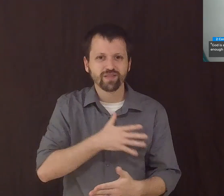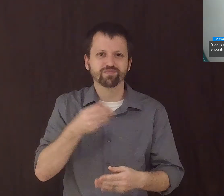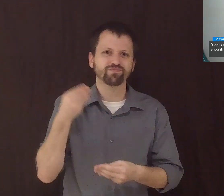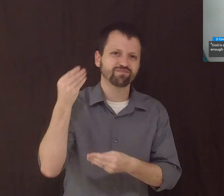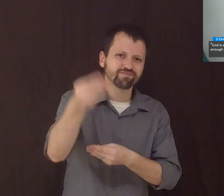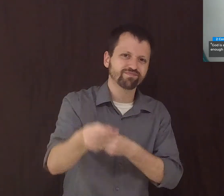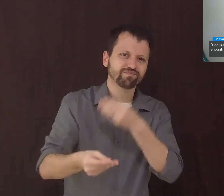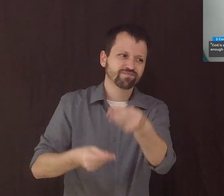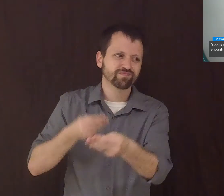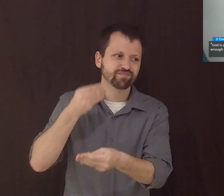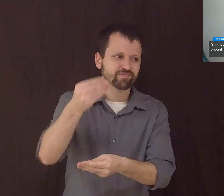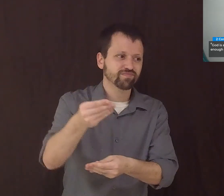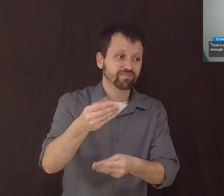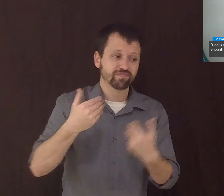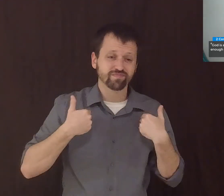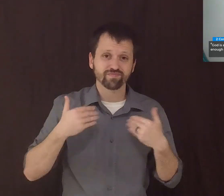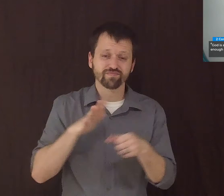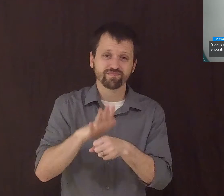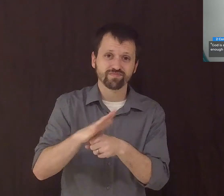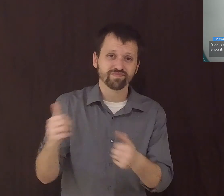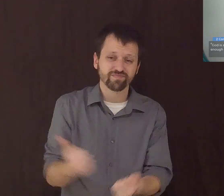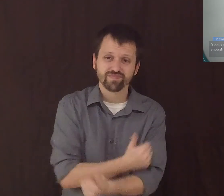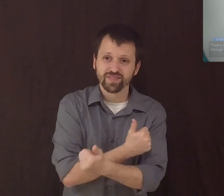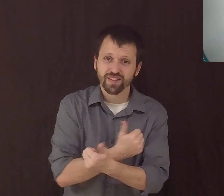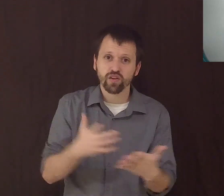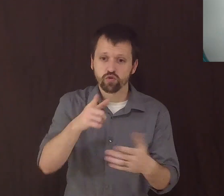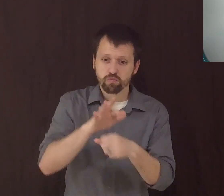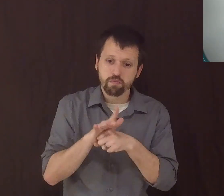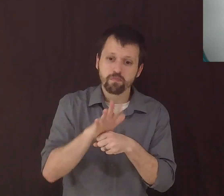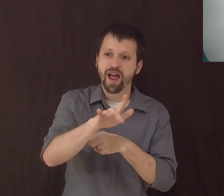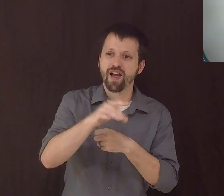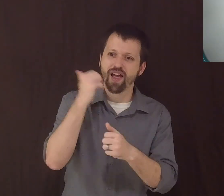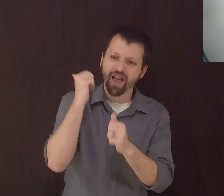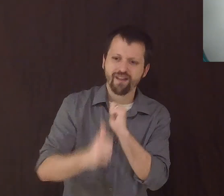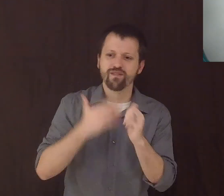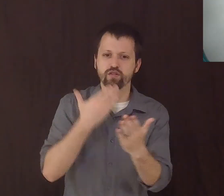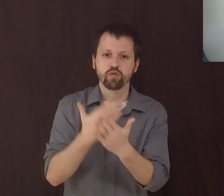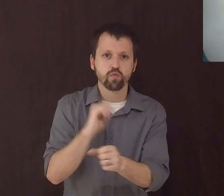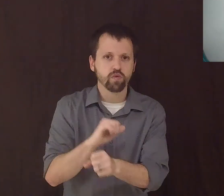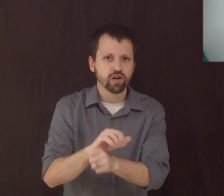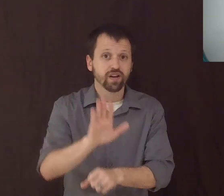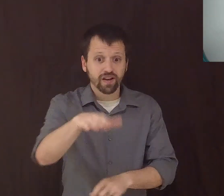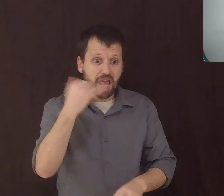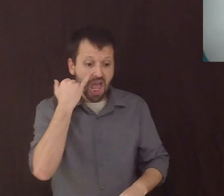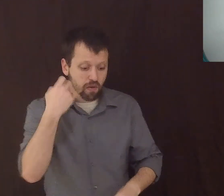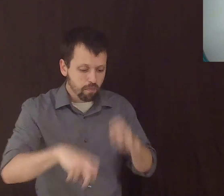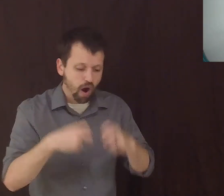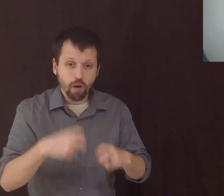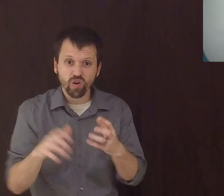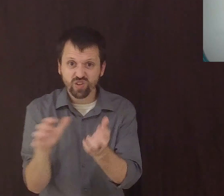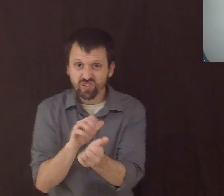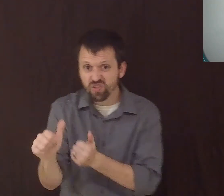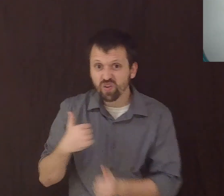enough of everything, may abound to every good work. You see, if adversity swallows us up and destroys us,